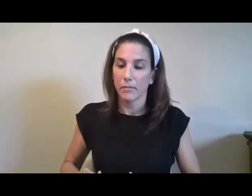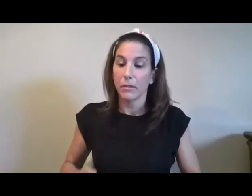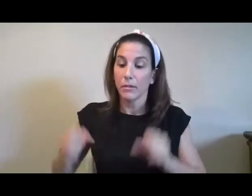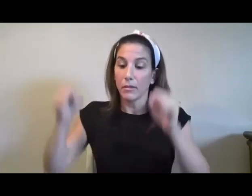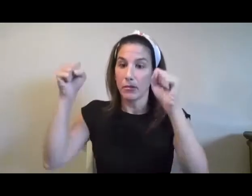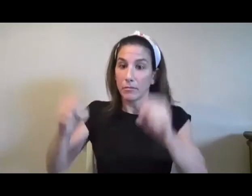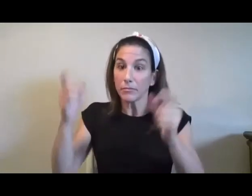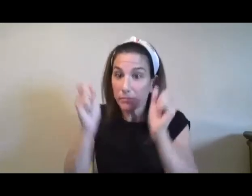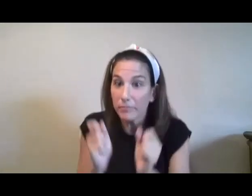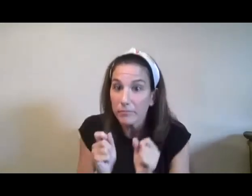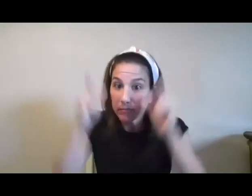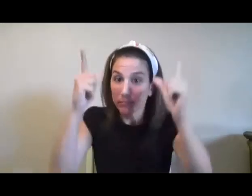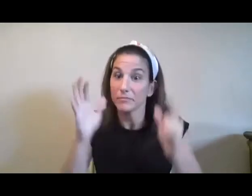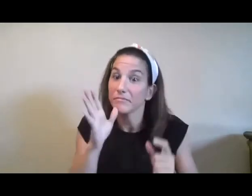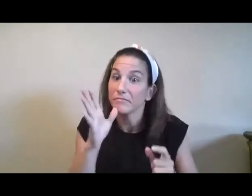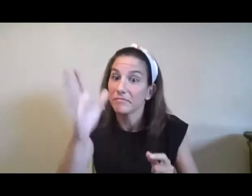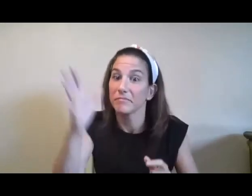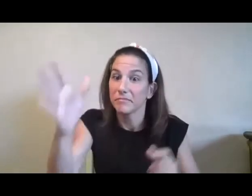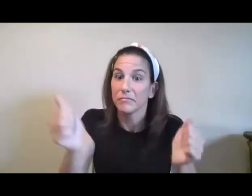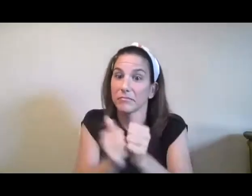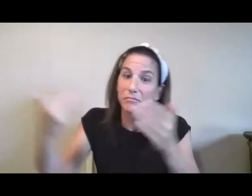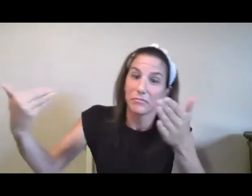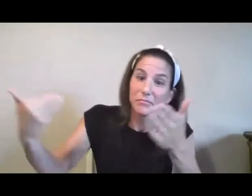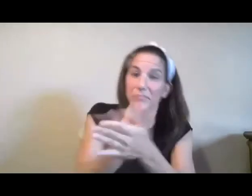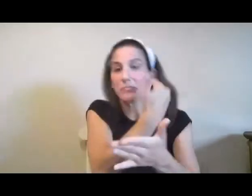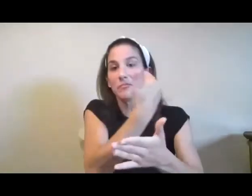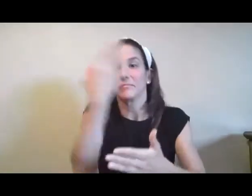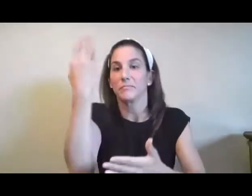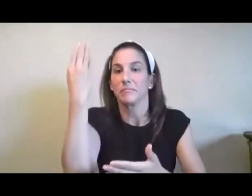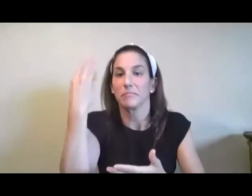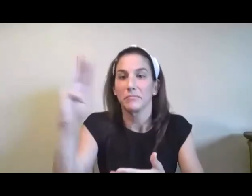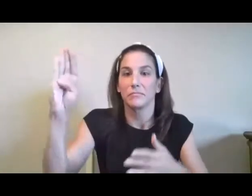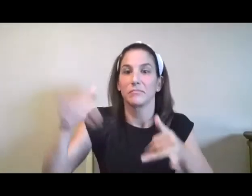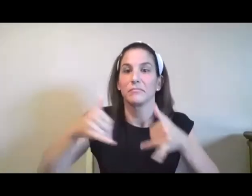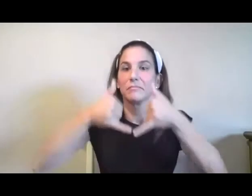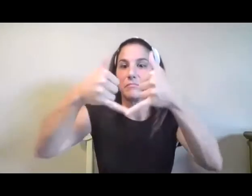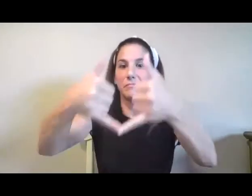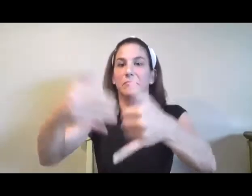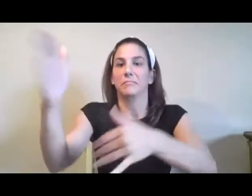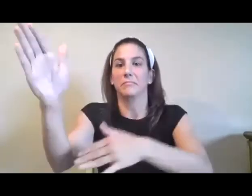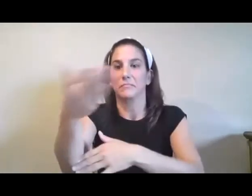We could surprise Graham with a new blue ribbon."